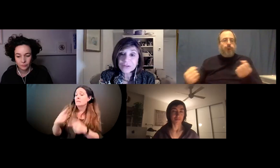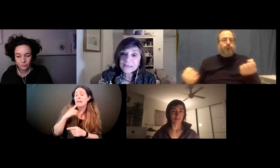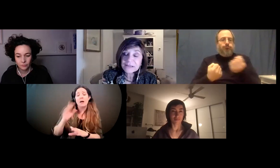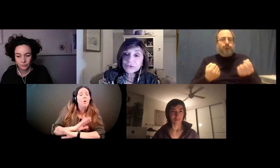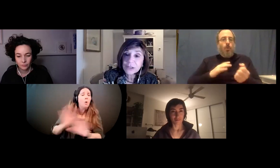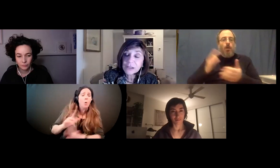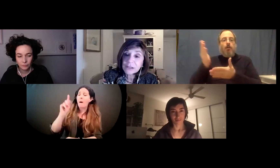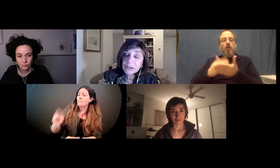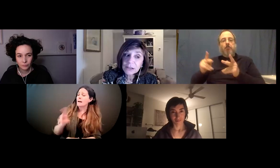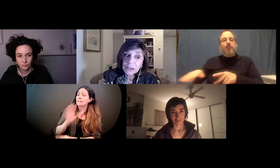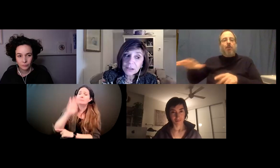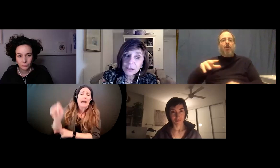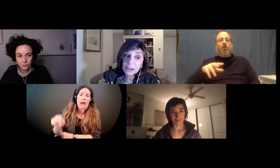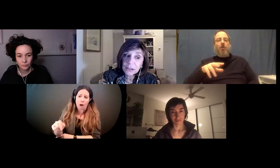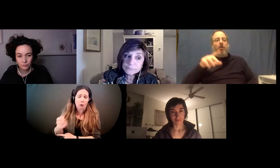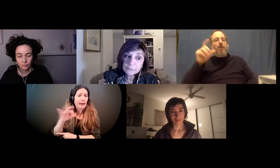gender injustice, you're not